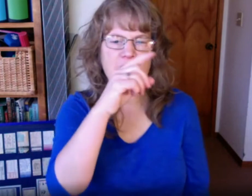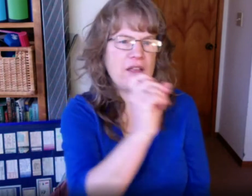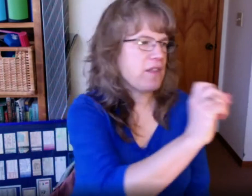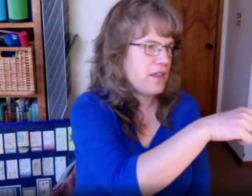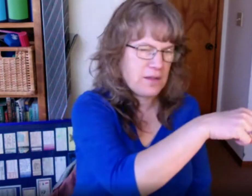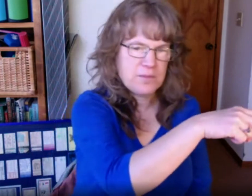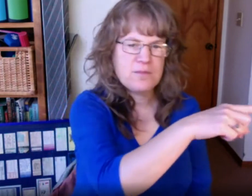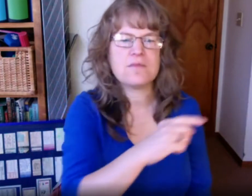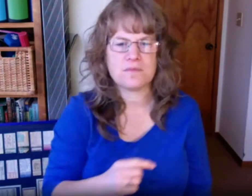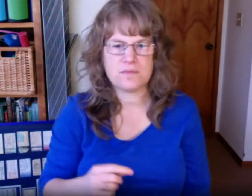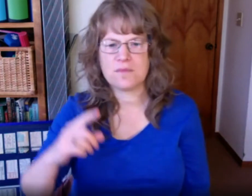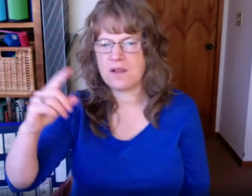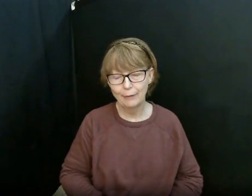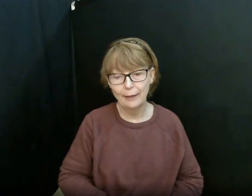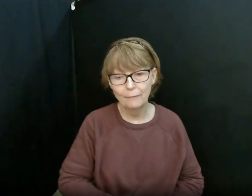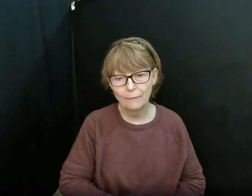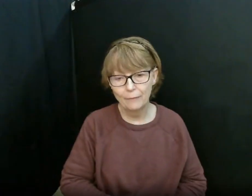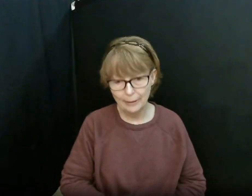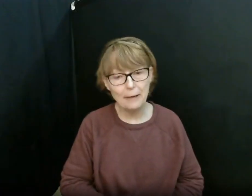ask him. Right. Okay. Yeah.